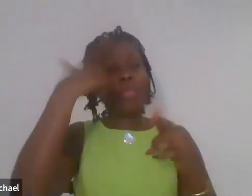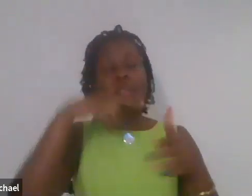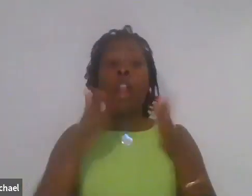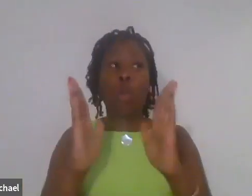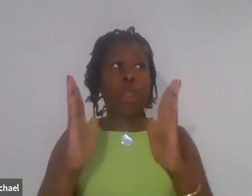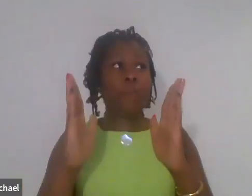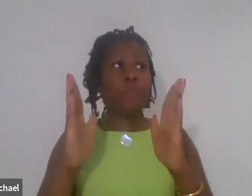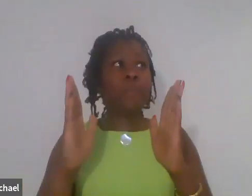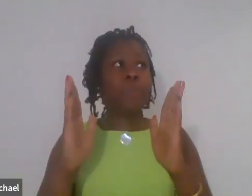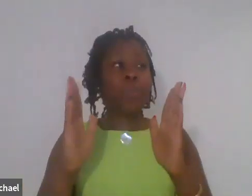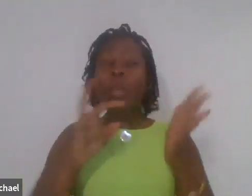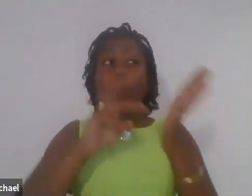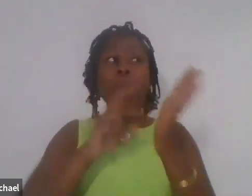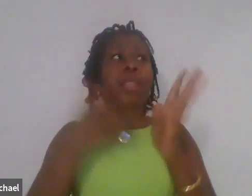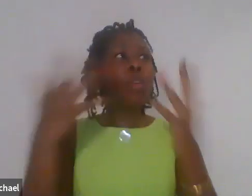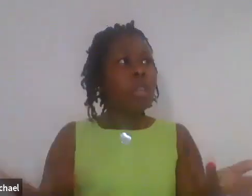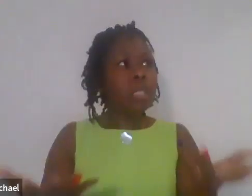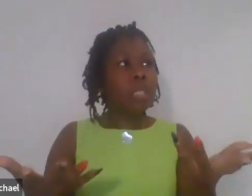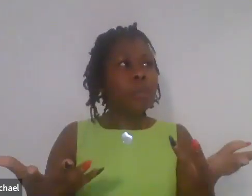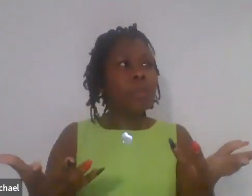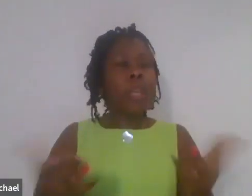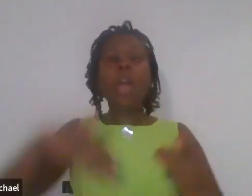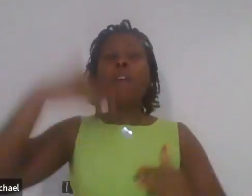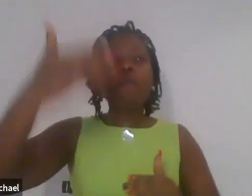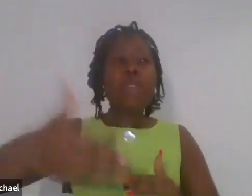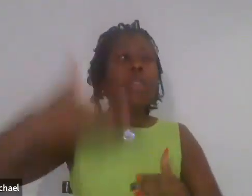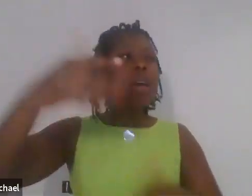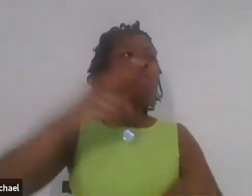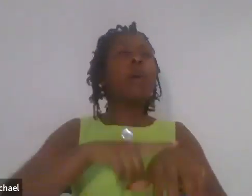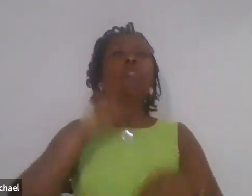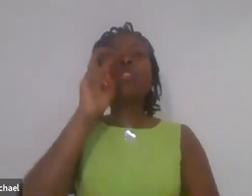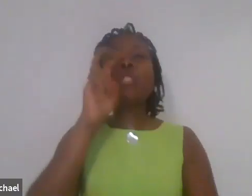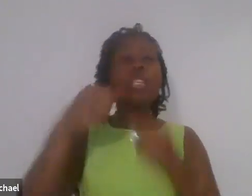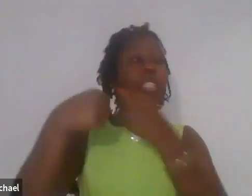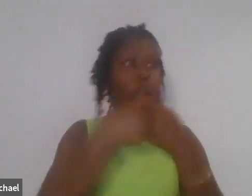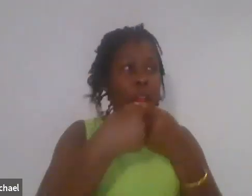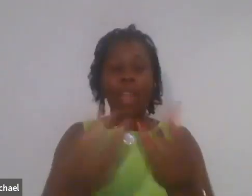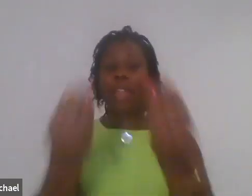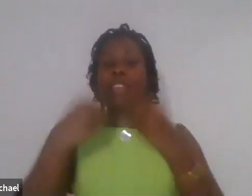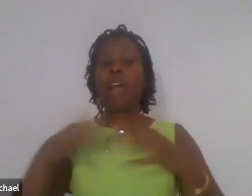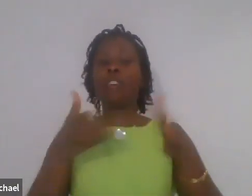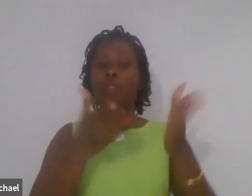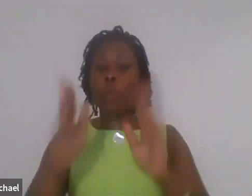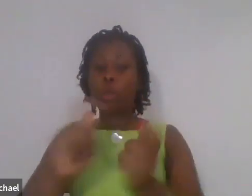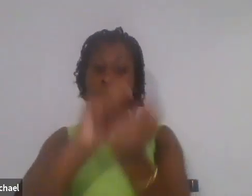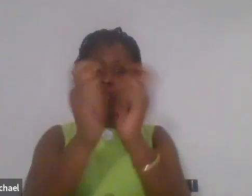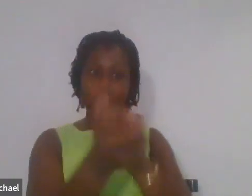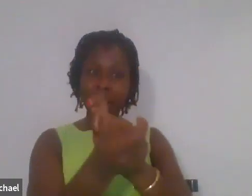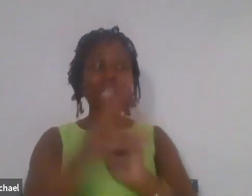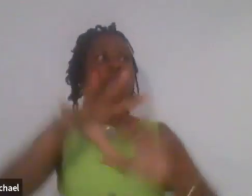along Thika Road. What? So every day you have to see challenges that